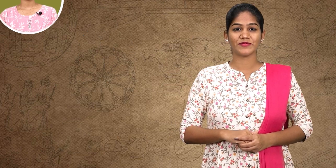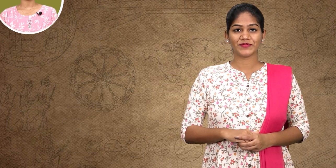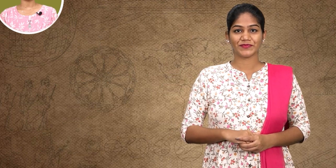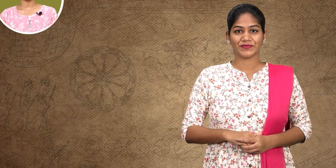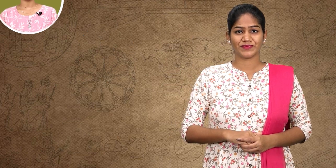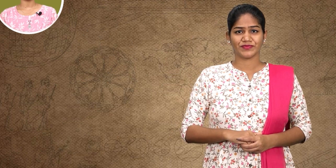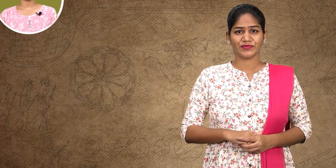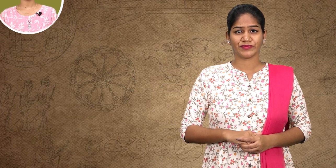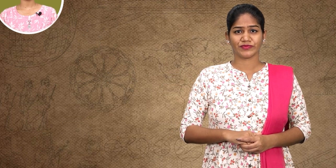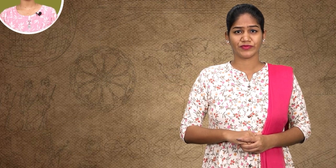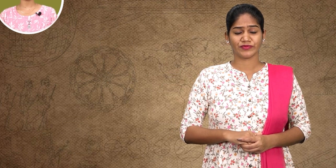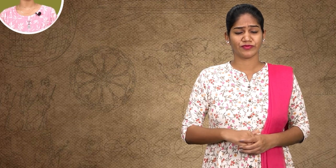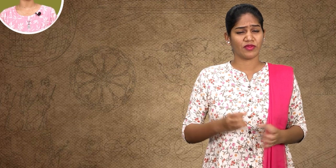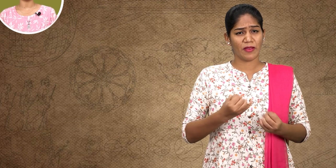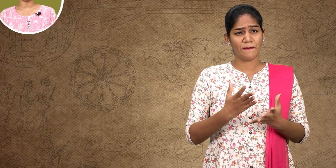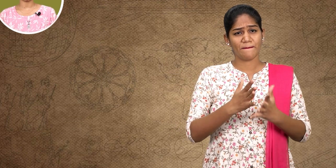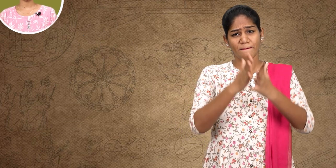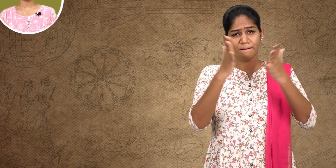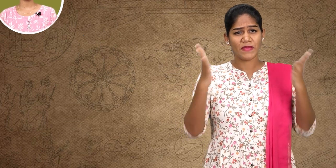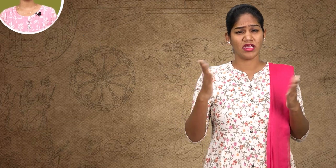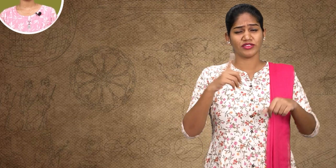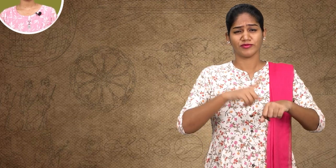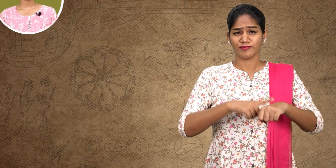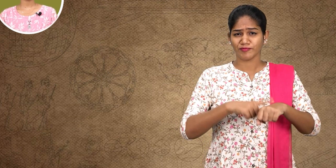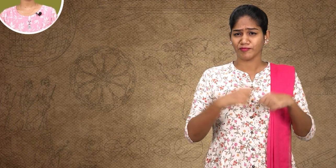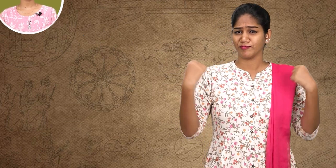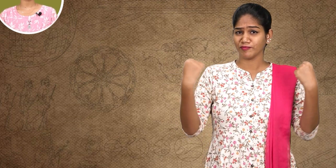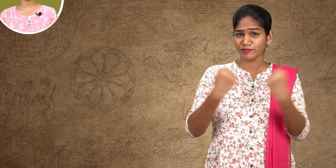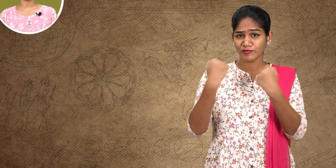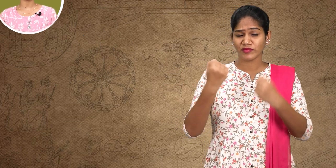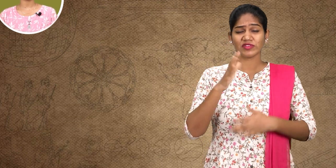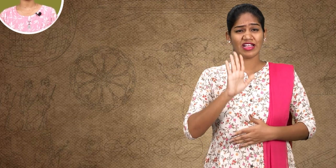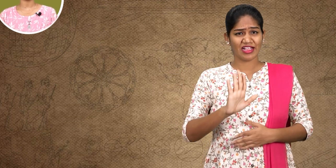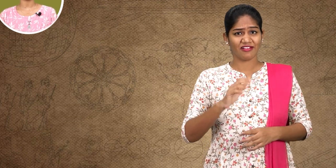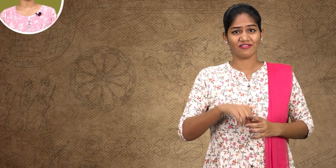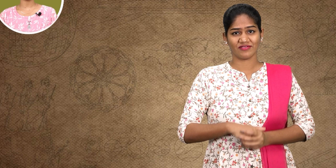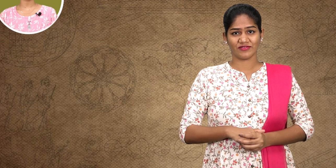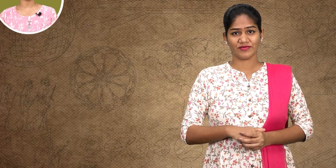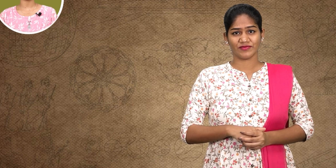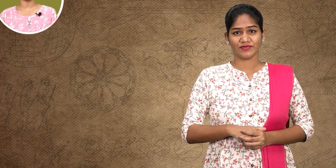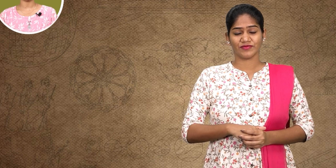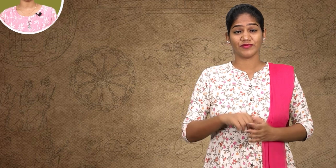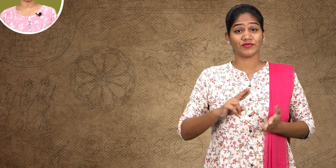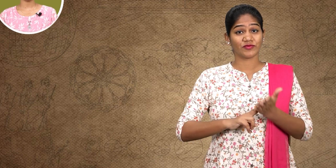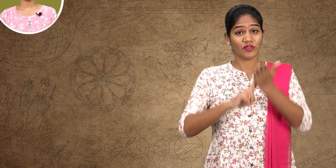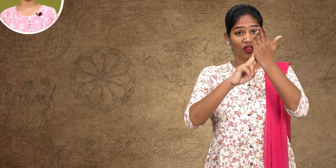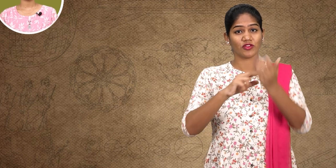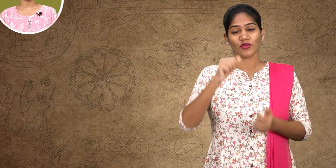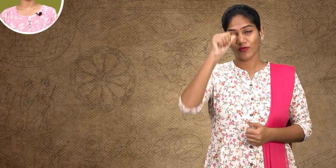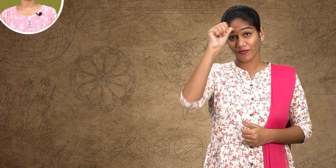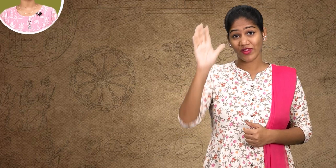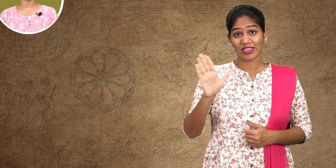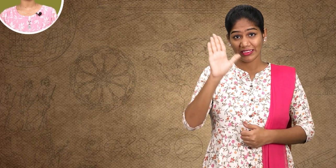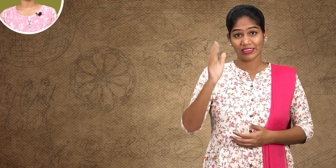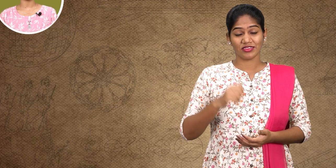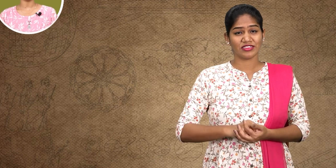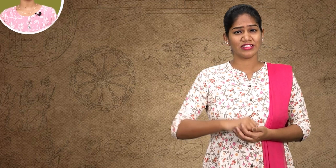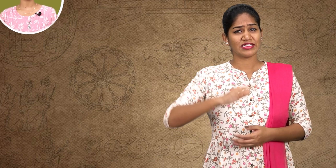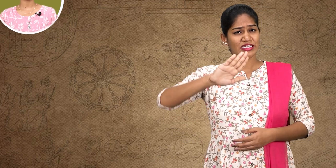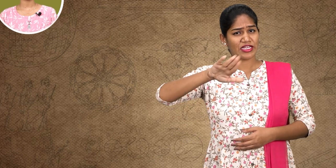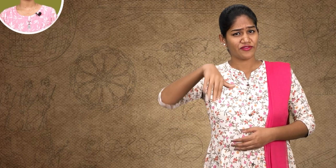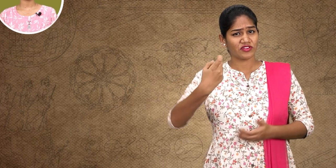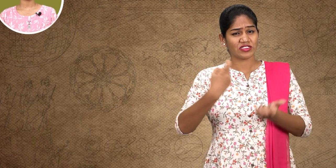While there were many movements taking place in the North of India after the